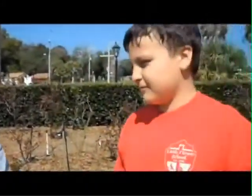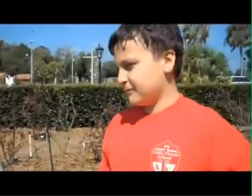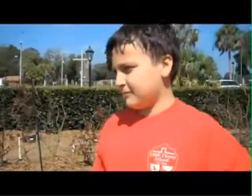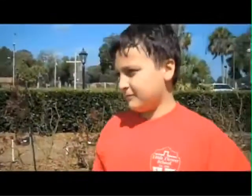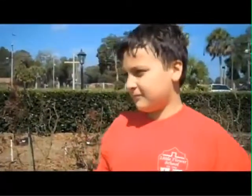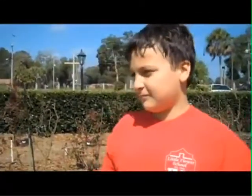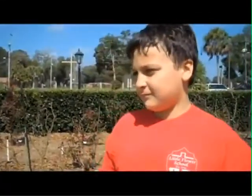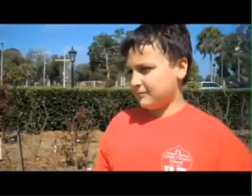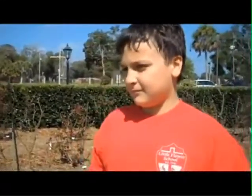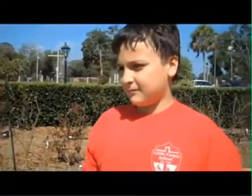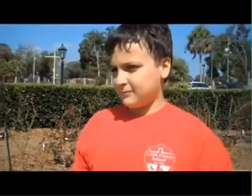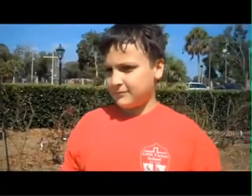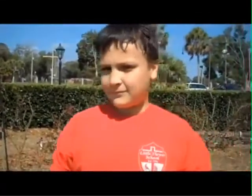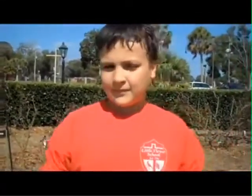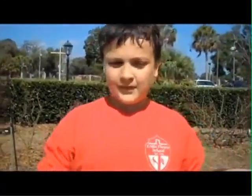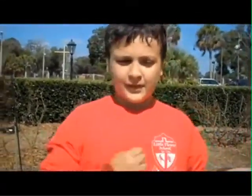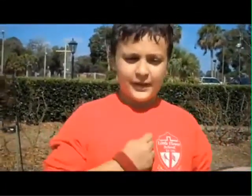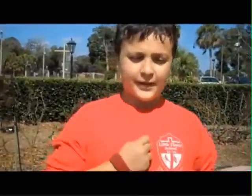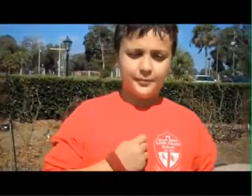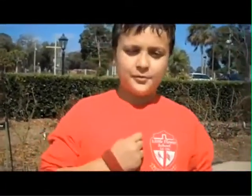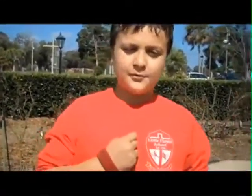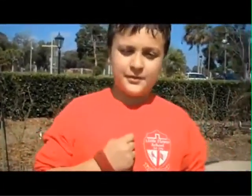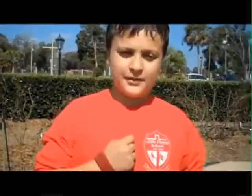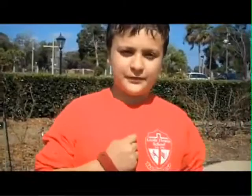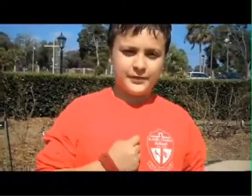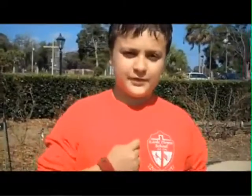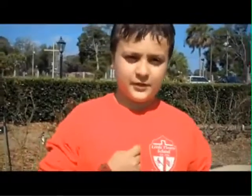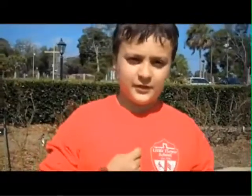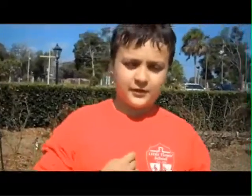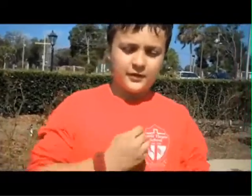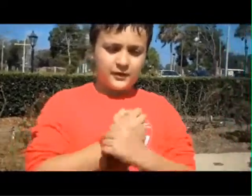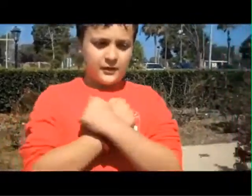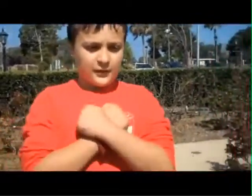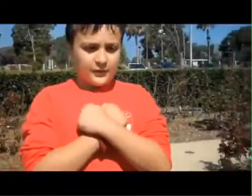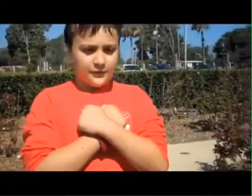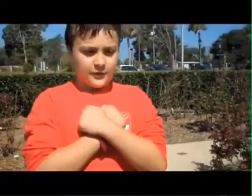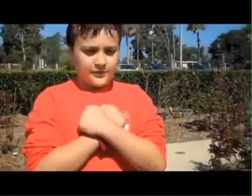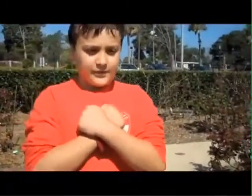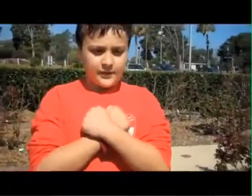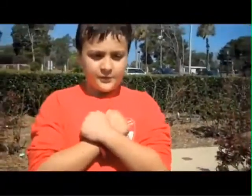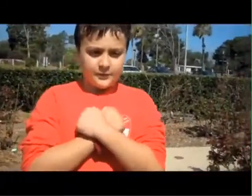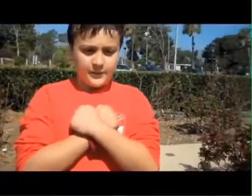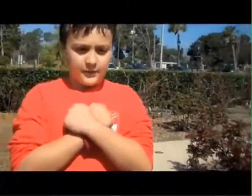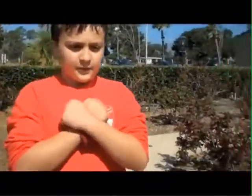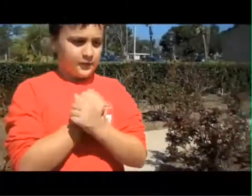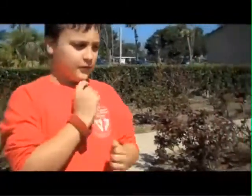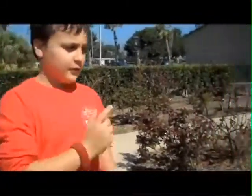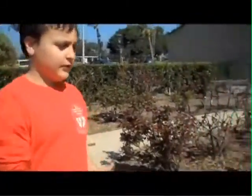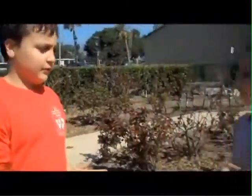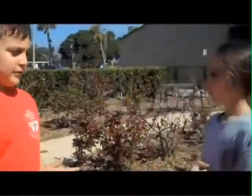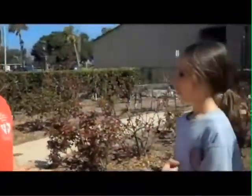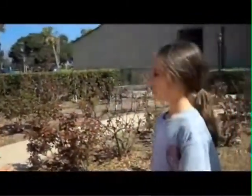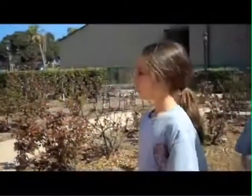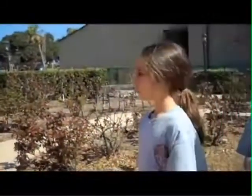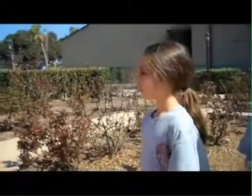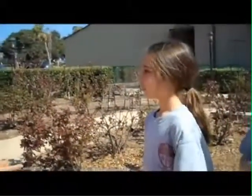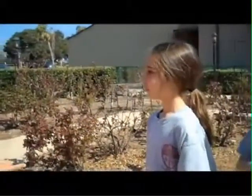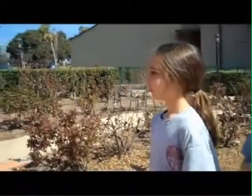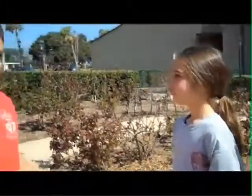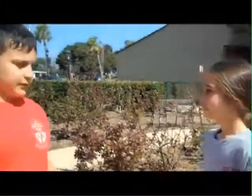I love you, and that's not the end. I point to myself at the star. Love, cross my hands over my heart. You, then I point to a friend. I love